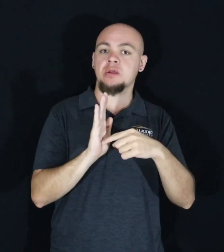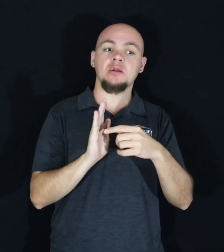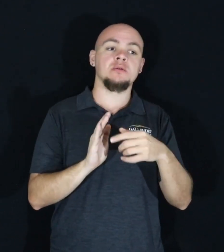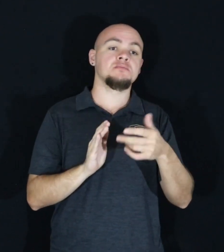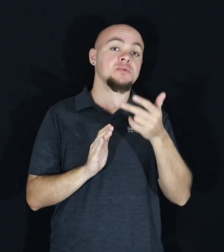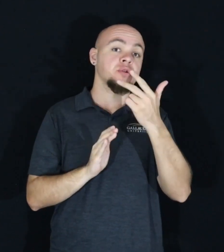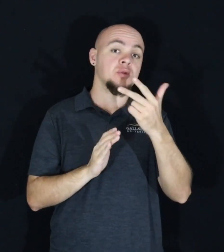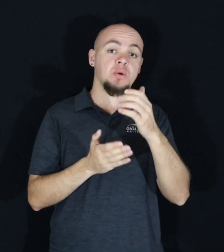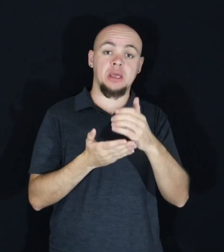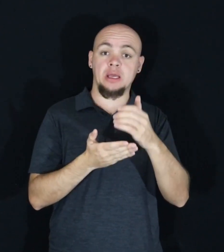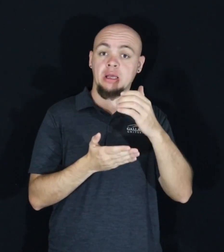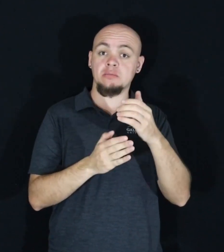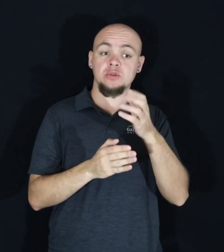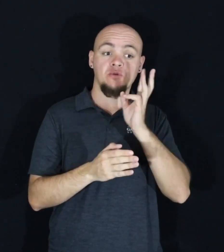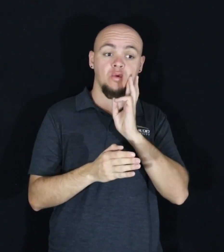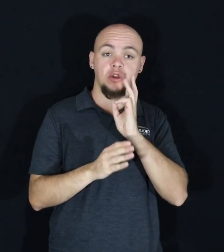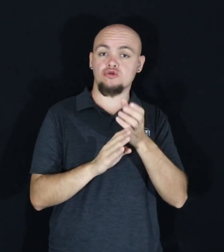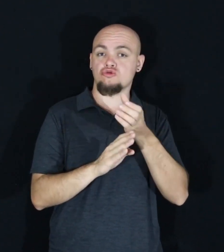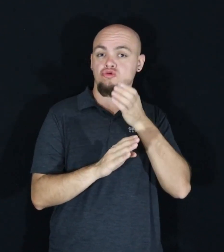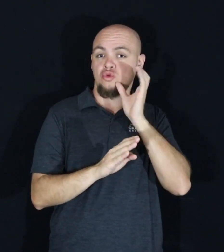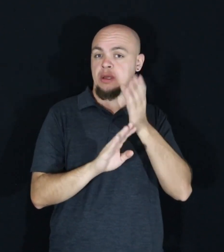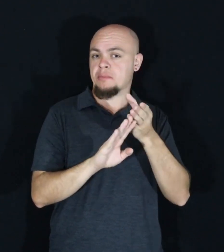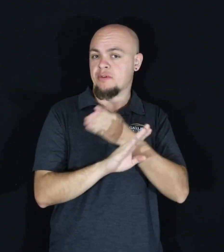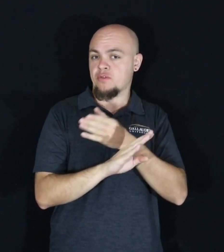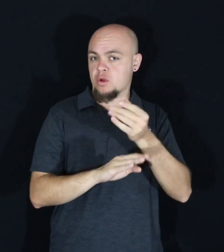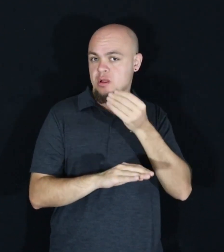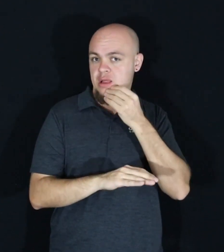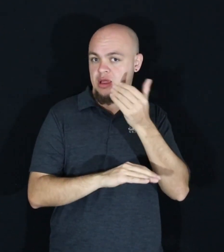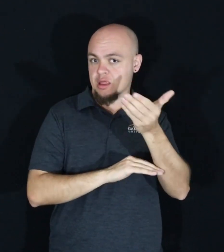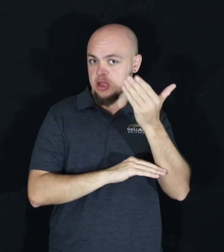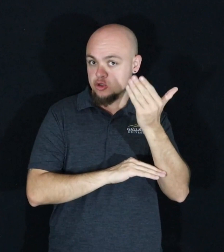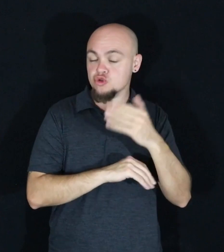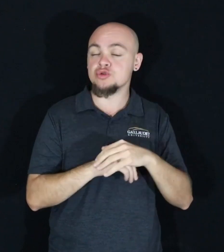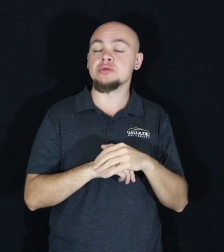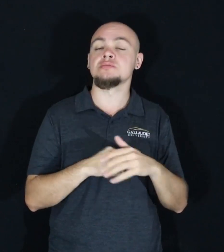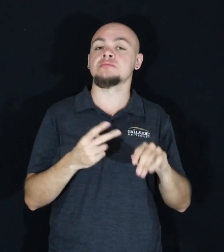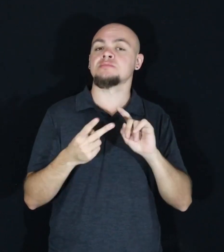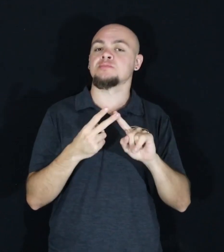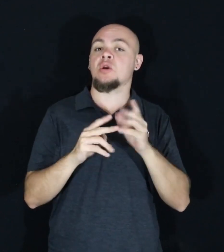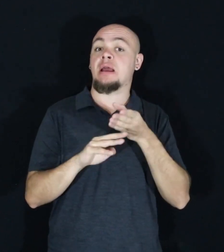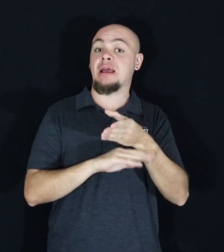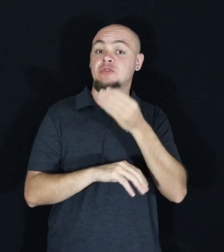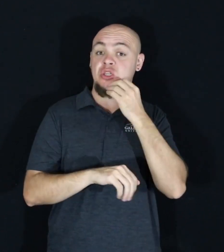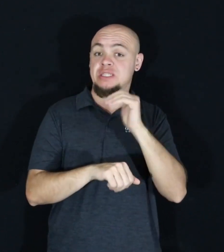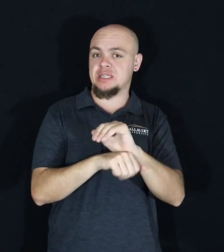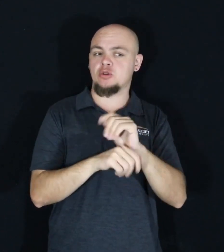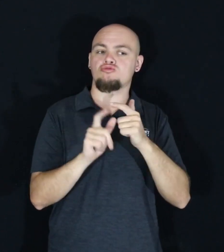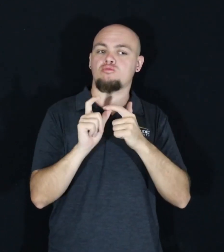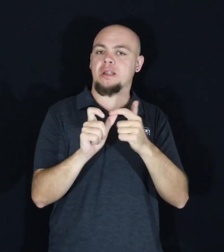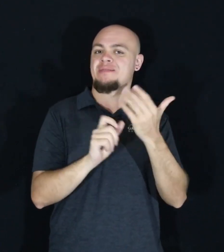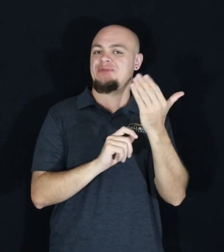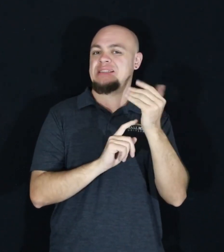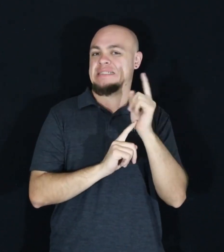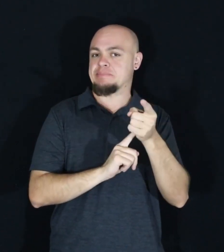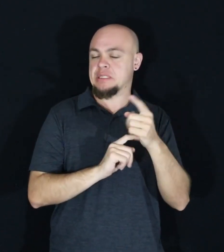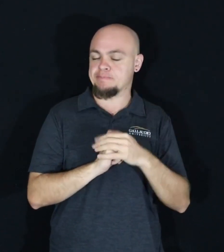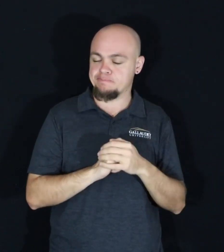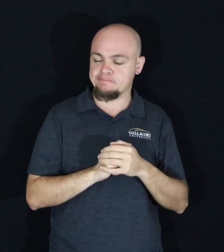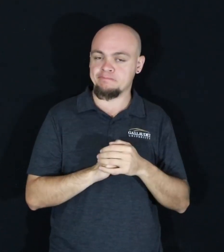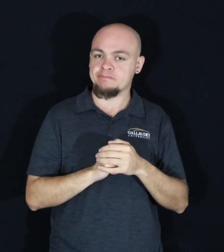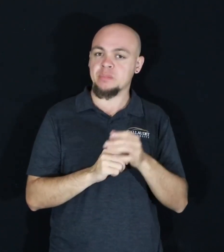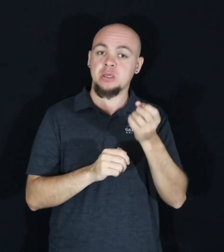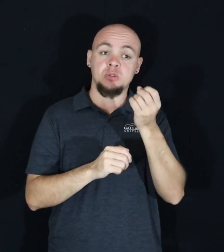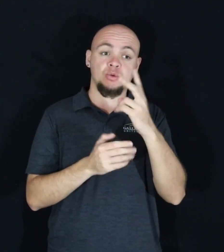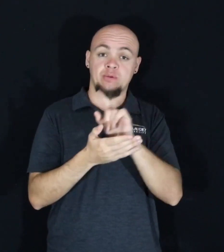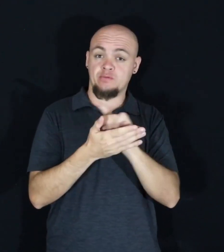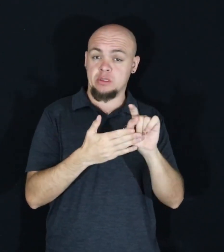of water before lunch or running for 15 minutes after dinner. After 12 weeks, the data